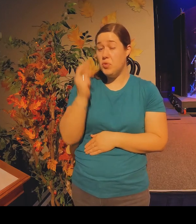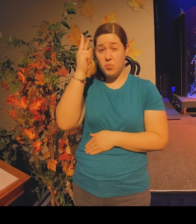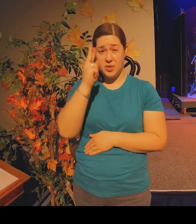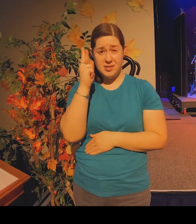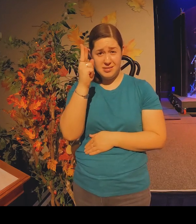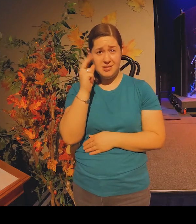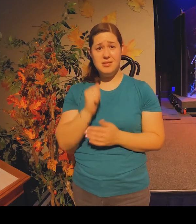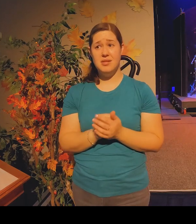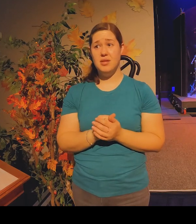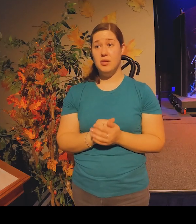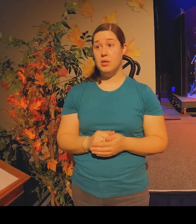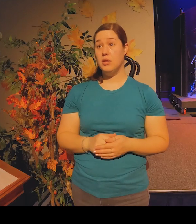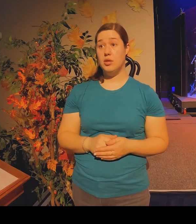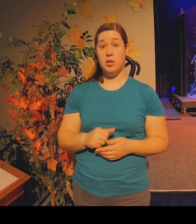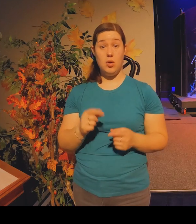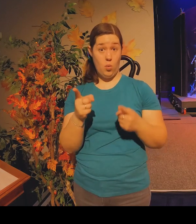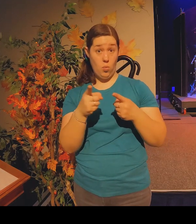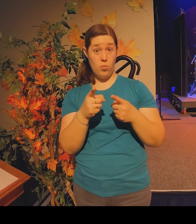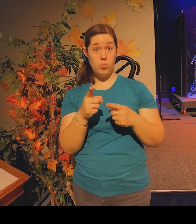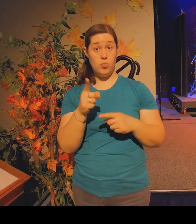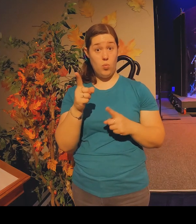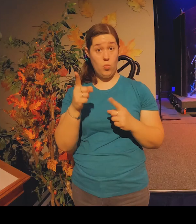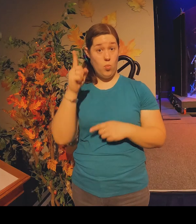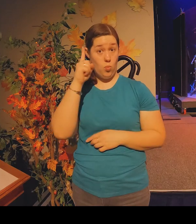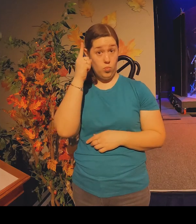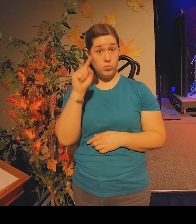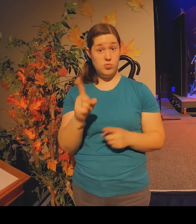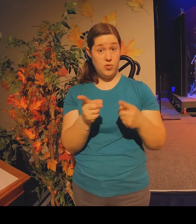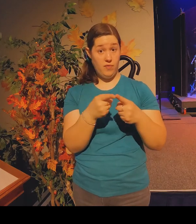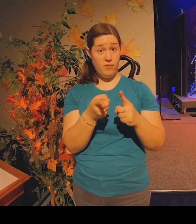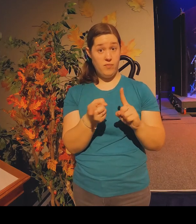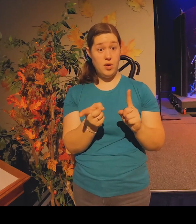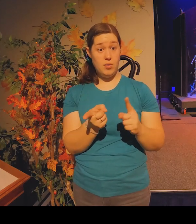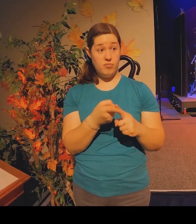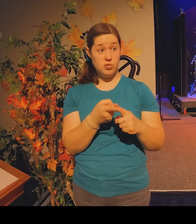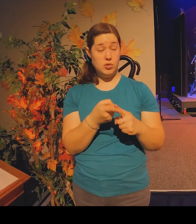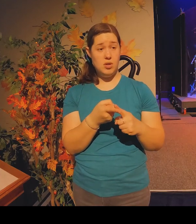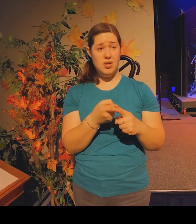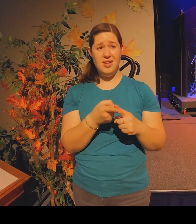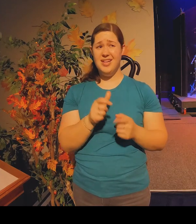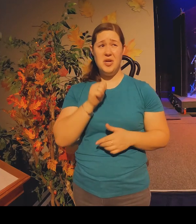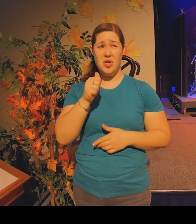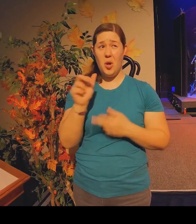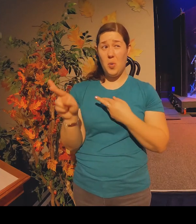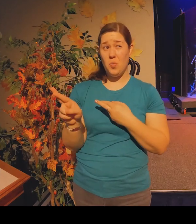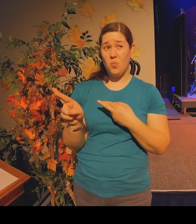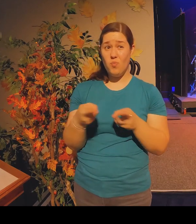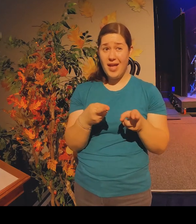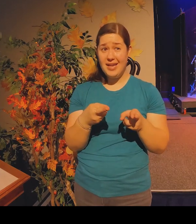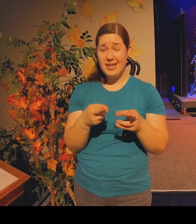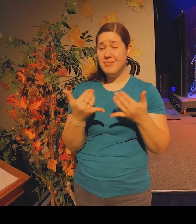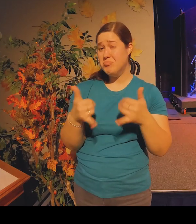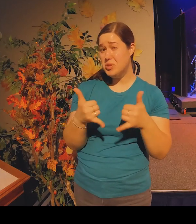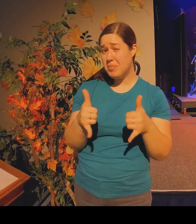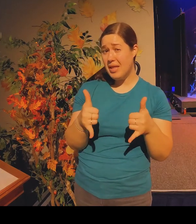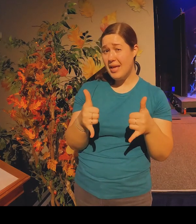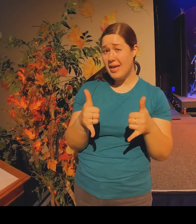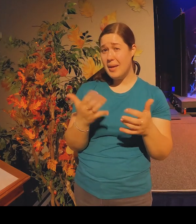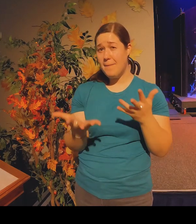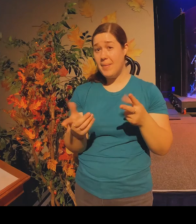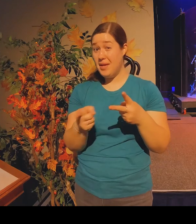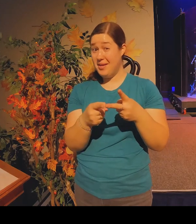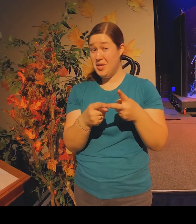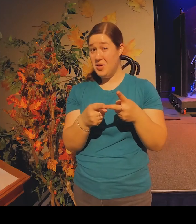have a terrible experience and their spirit will be broken. Sometimes we're just not mature enough to handle